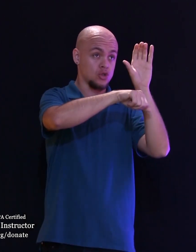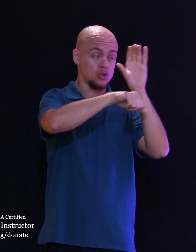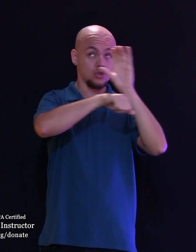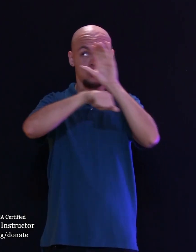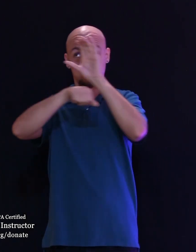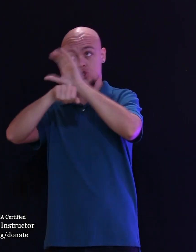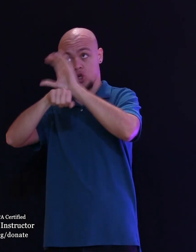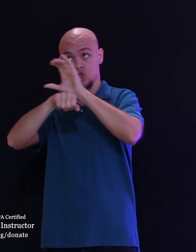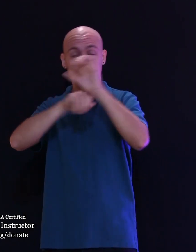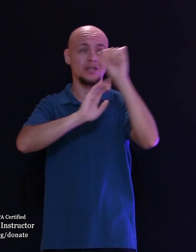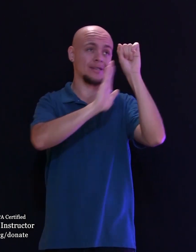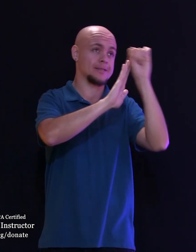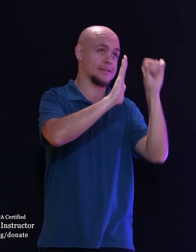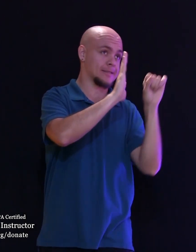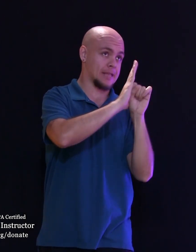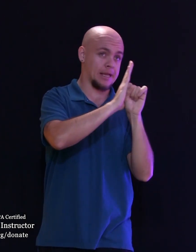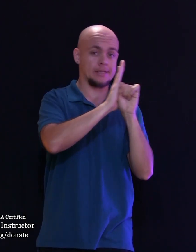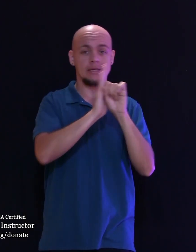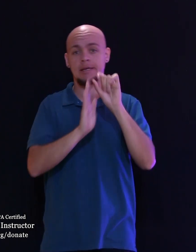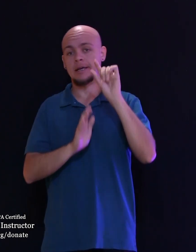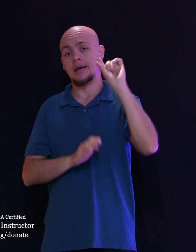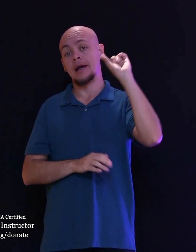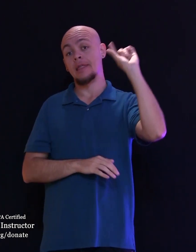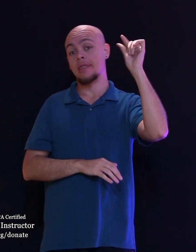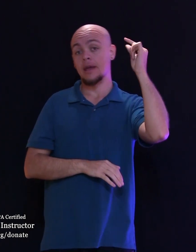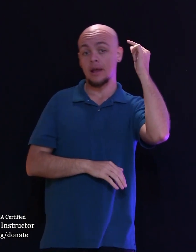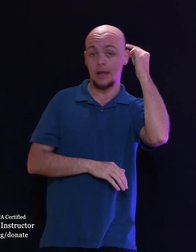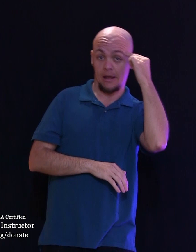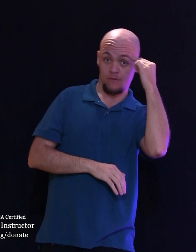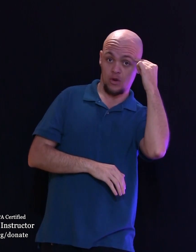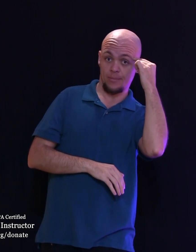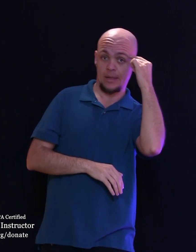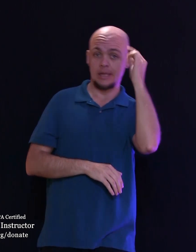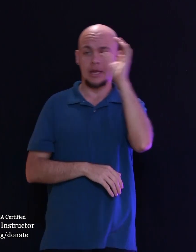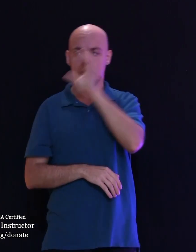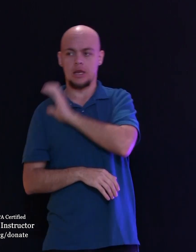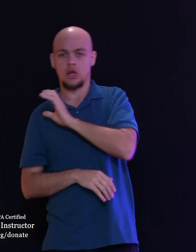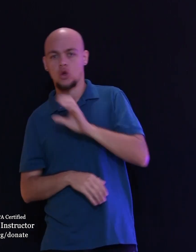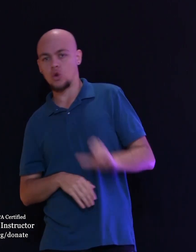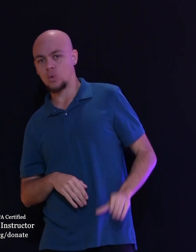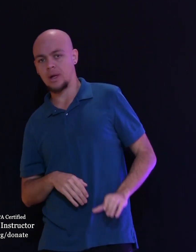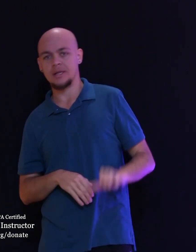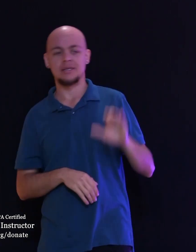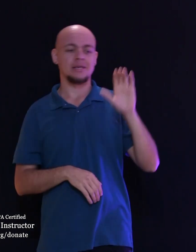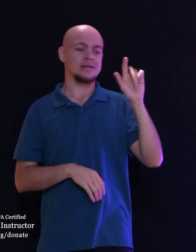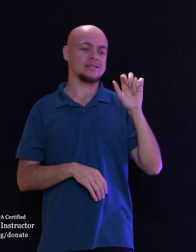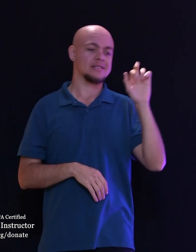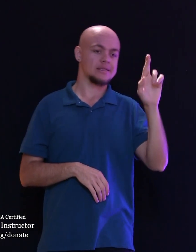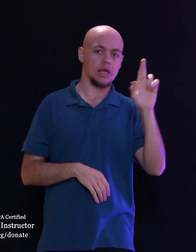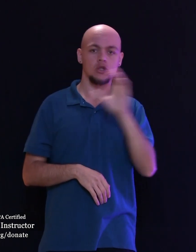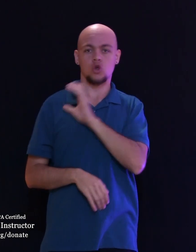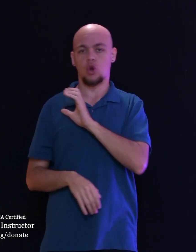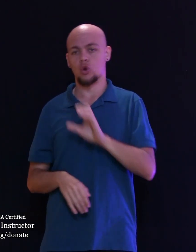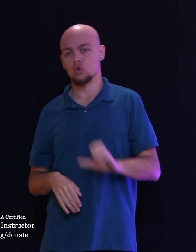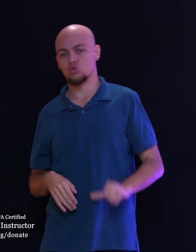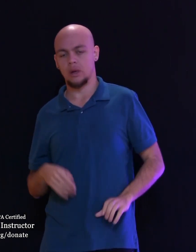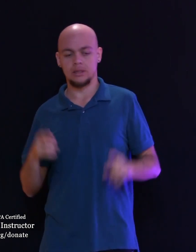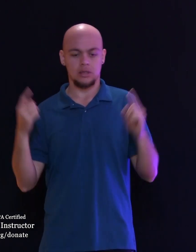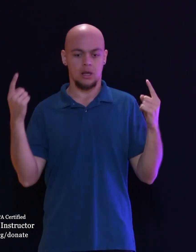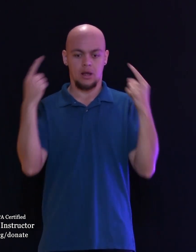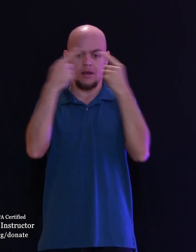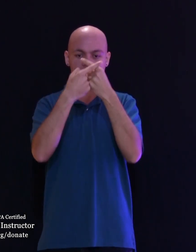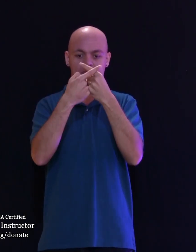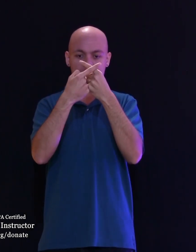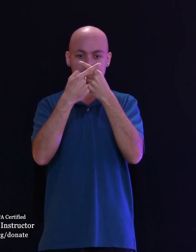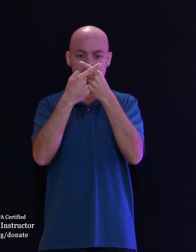and Christ, when do I disobey? Well, think about Hananiah, Mishael, and